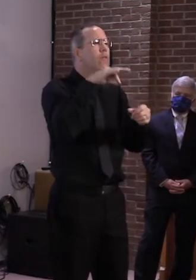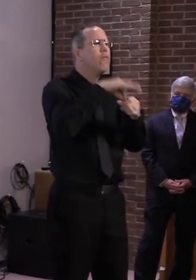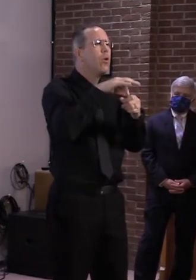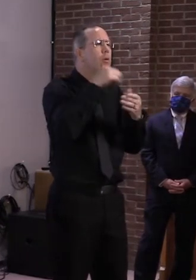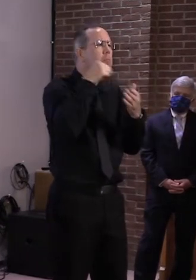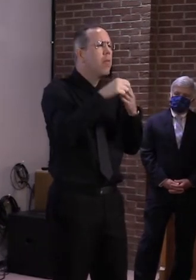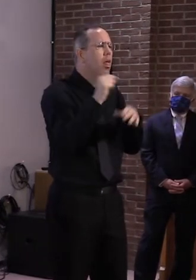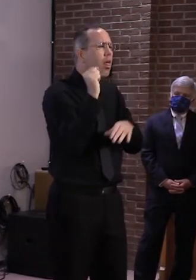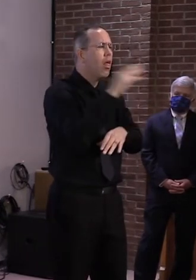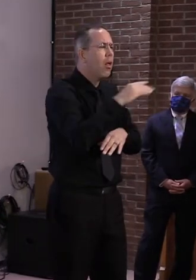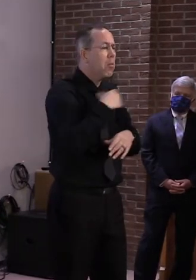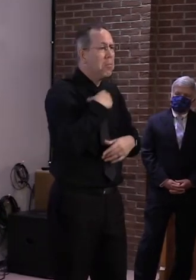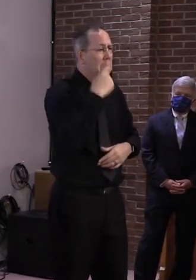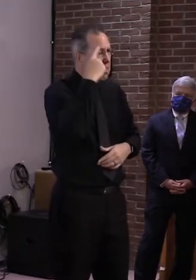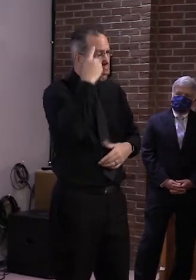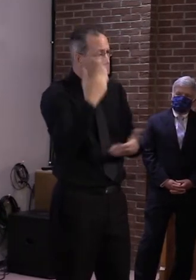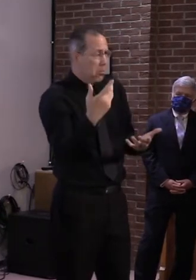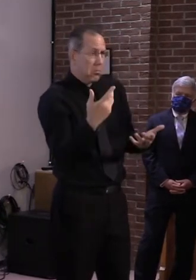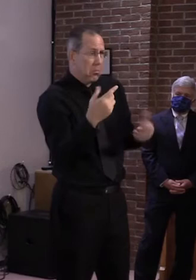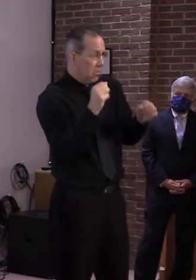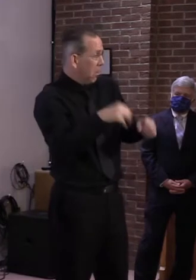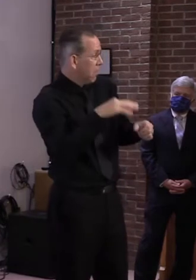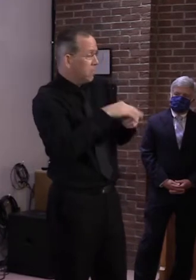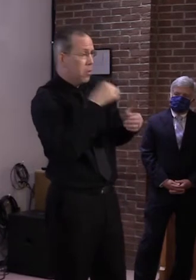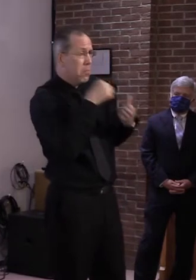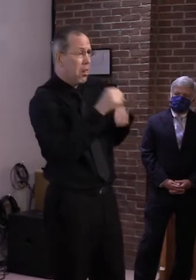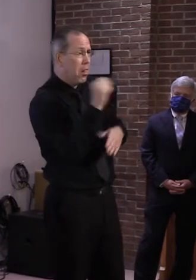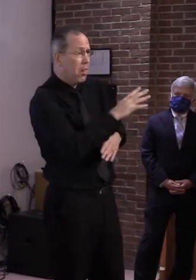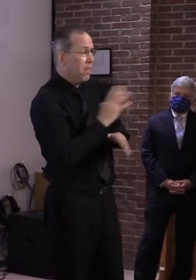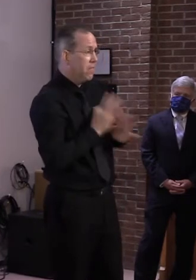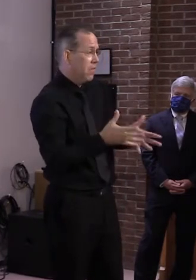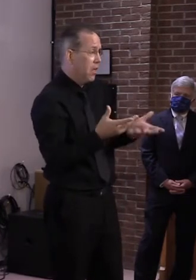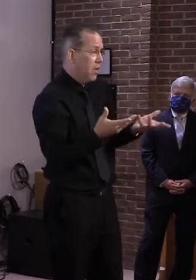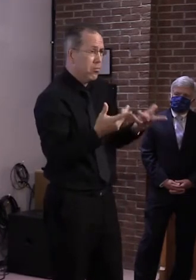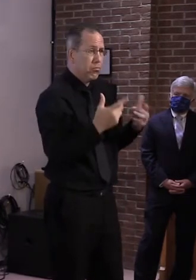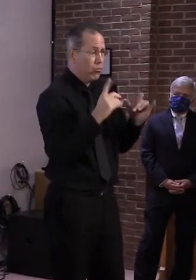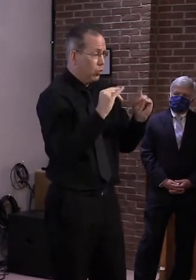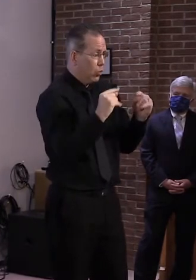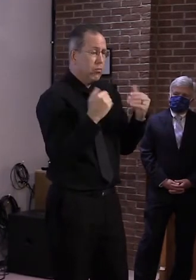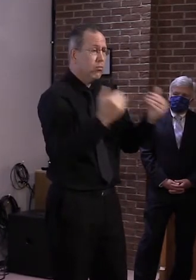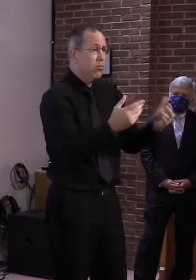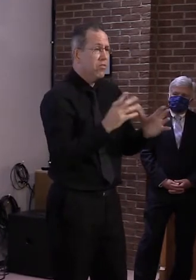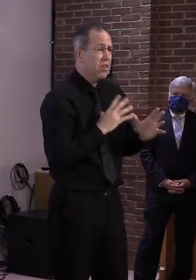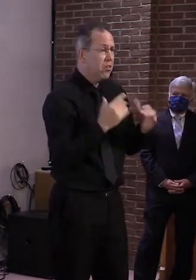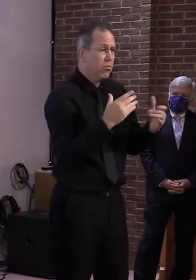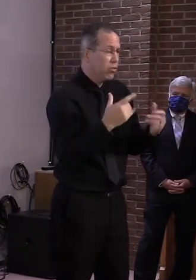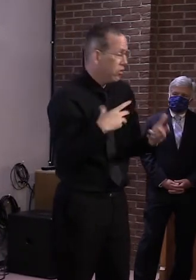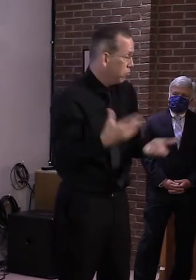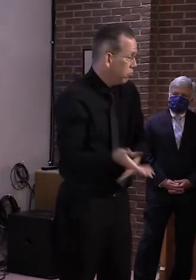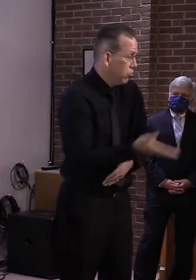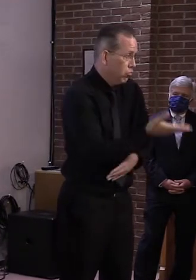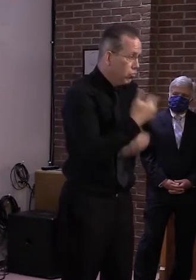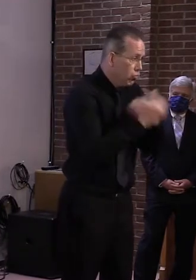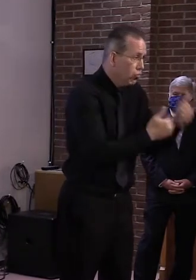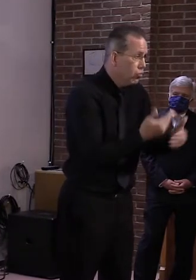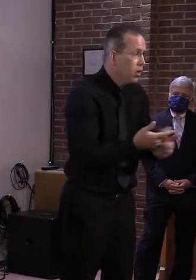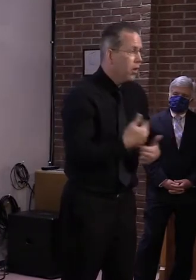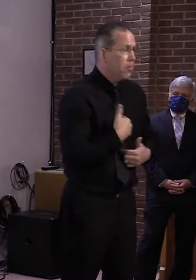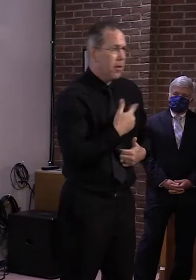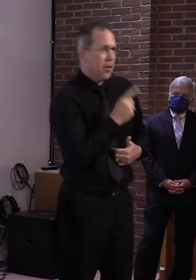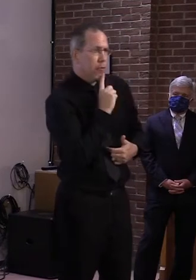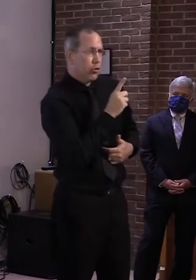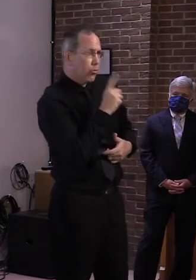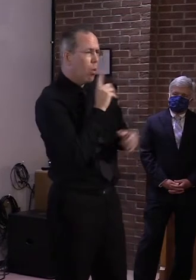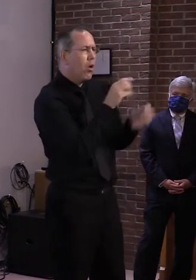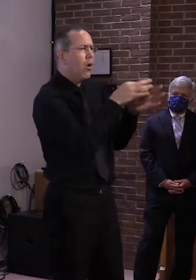And so we'll see. But I don't know what the Secretary of State is doing at this point. I'm